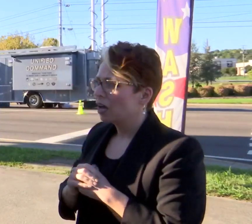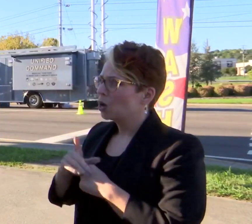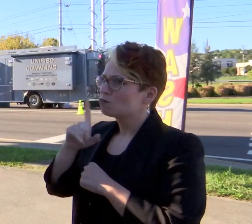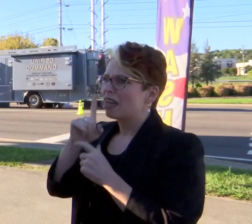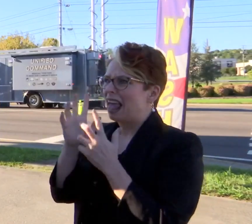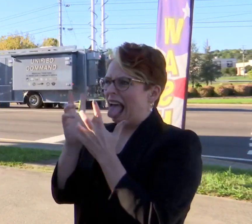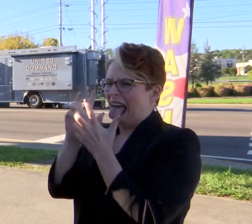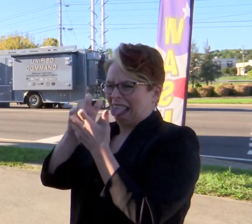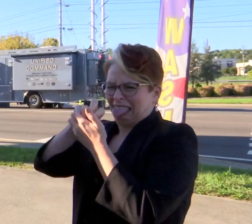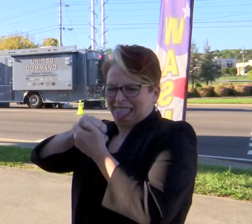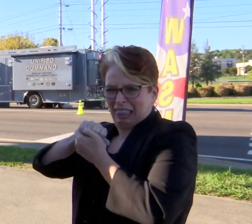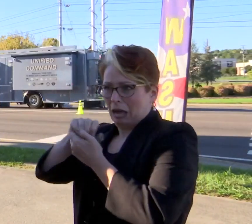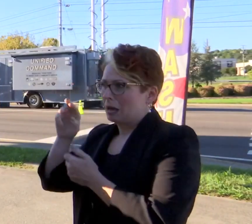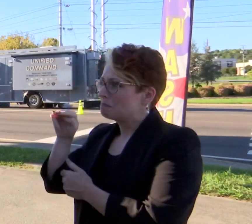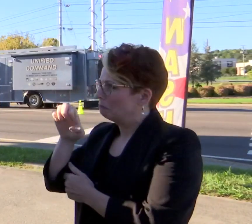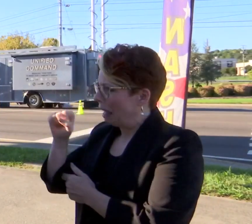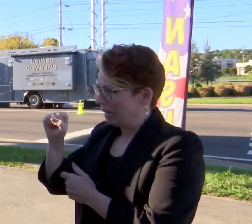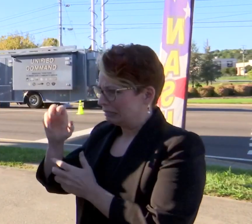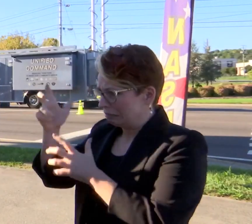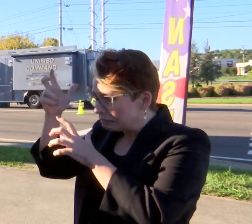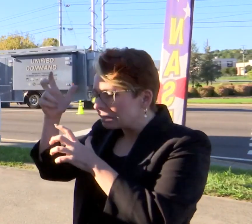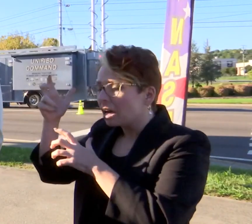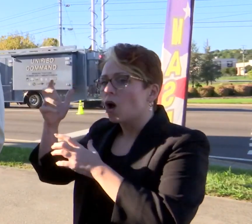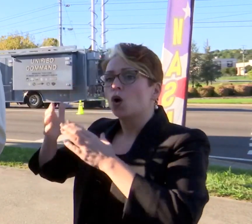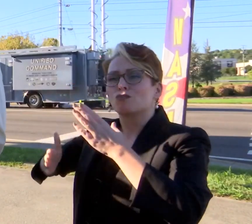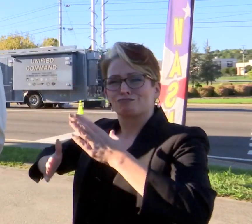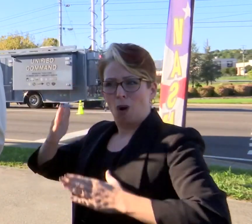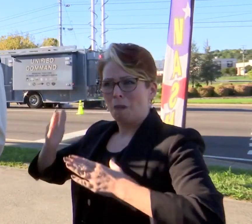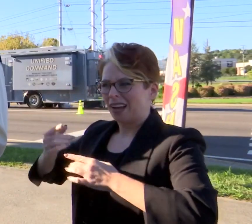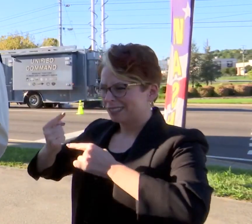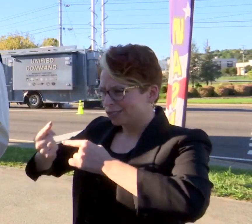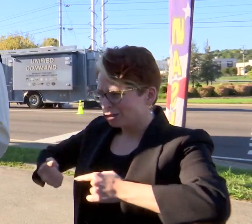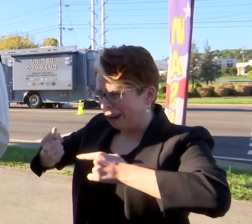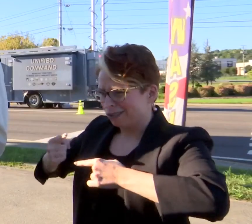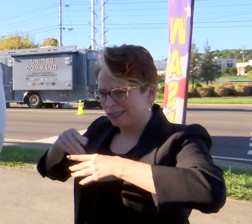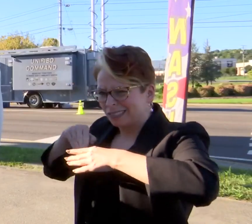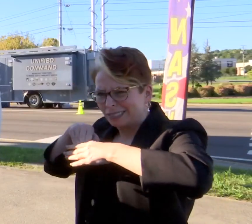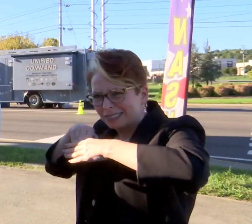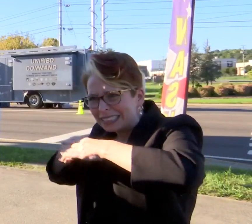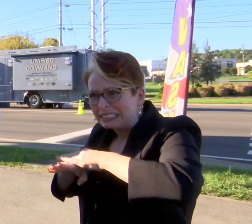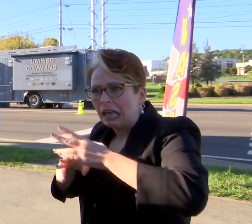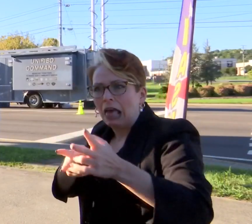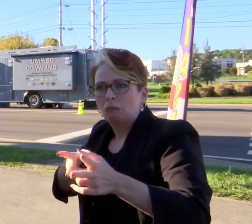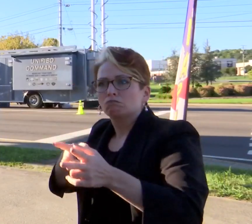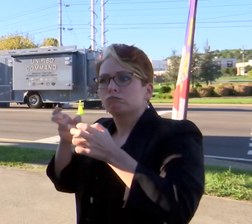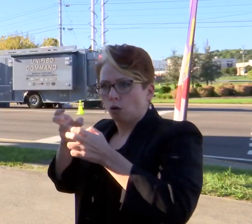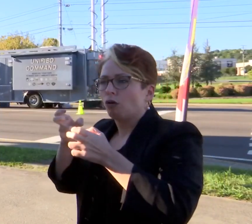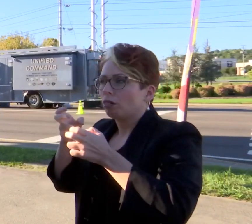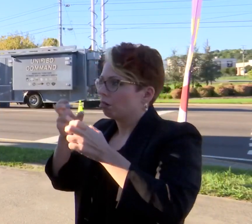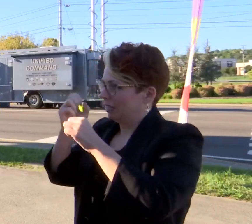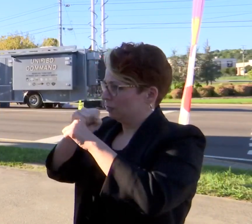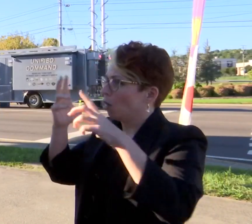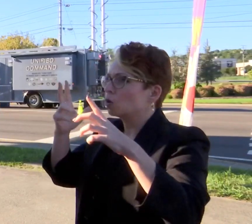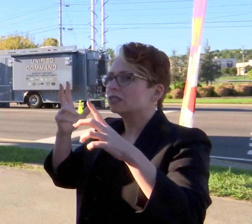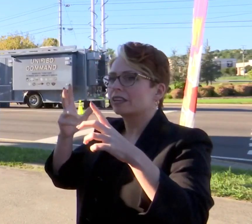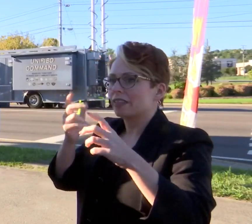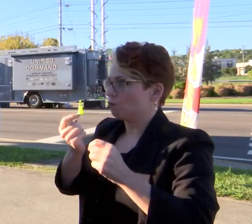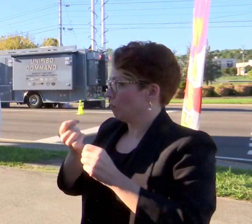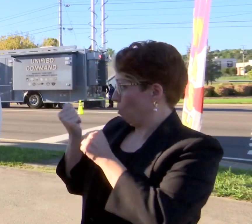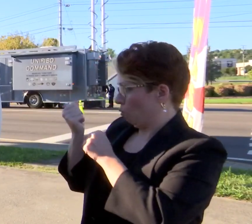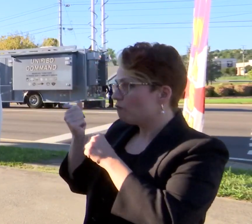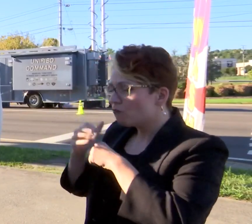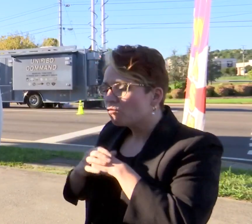mess. So that didn't allow the robot to go in and actually pull the explosives out. So what that means